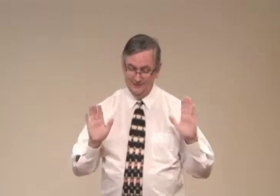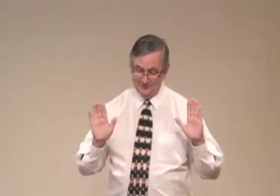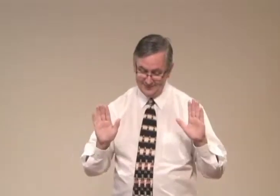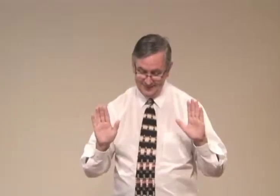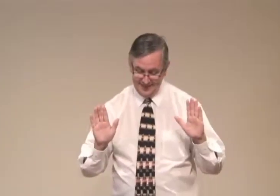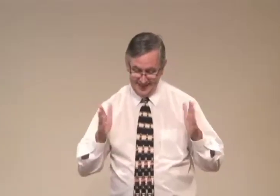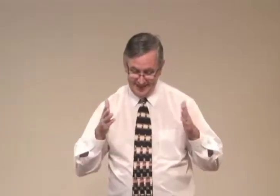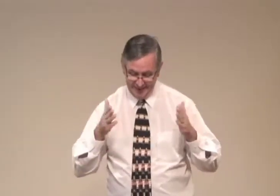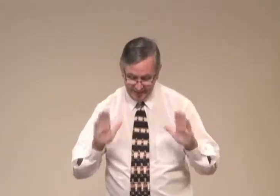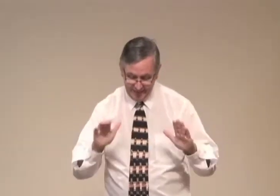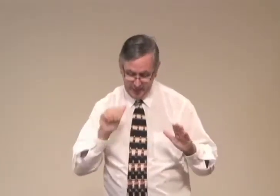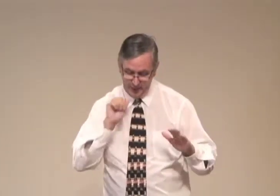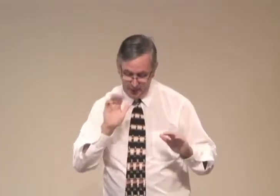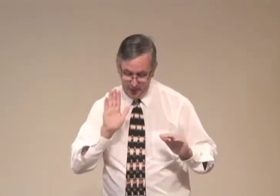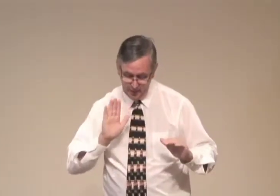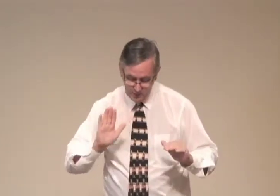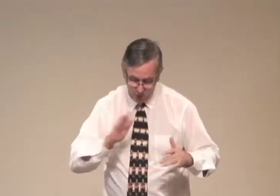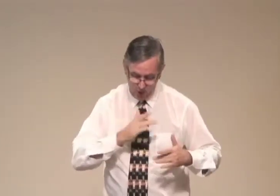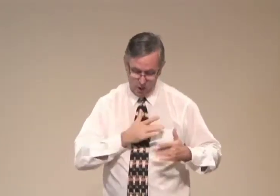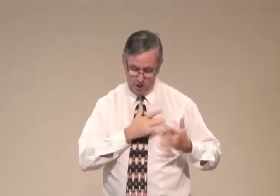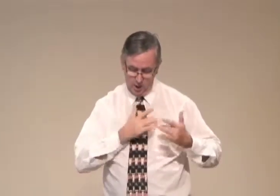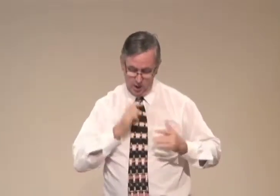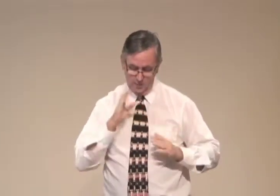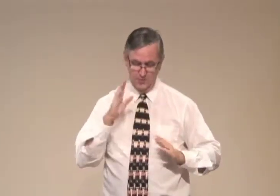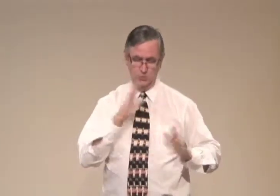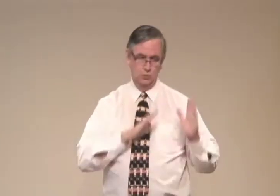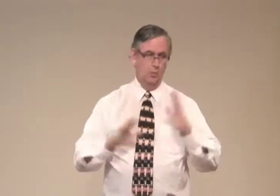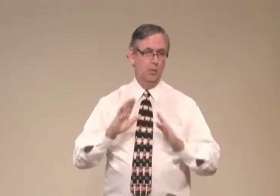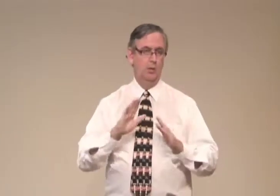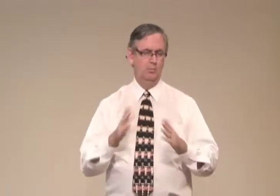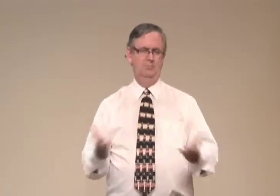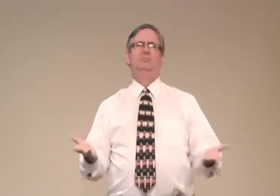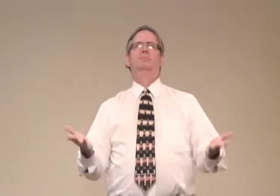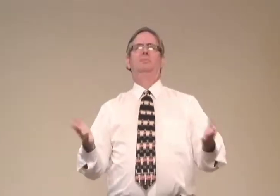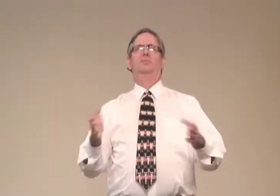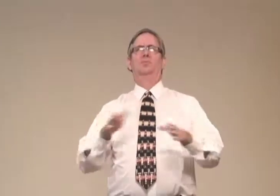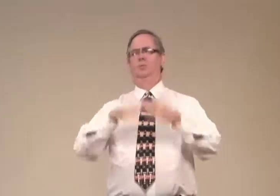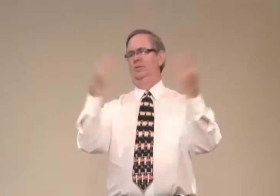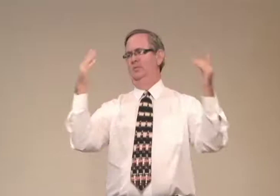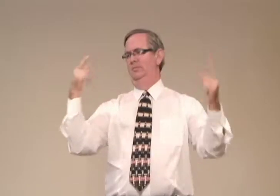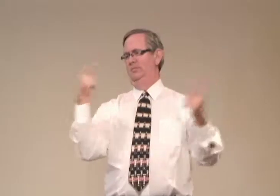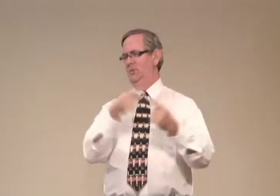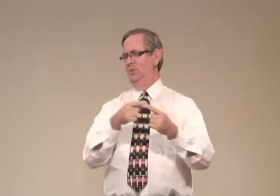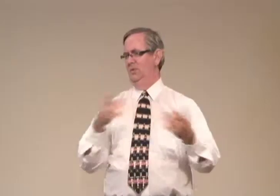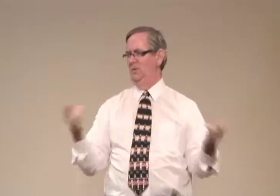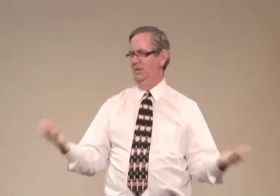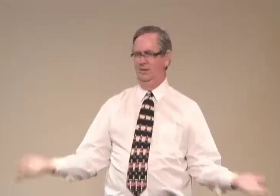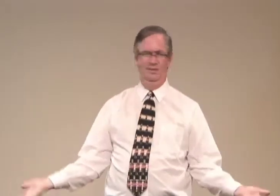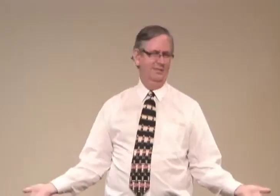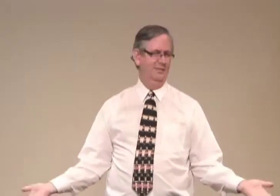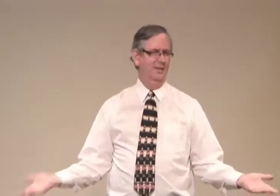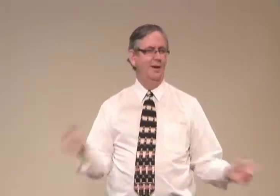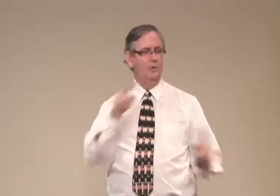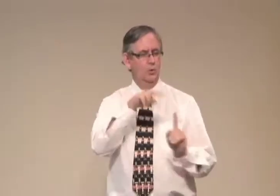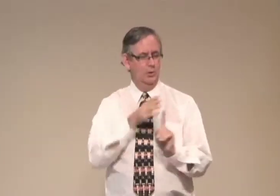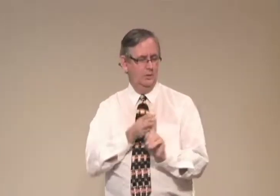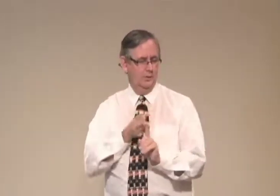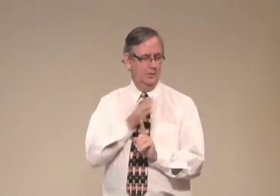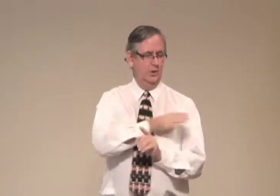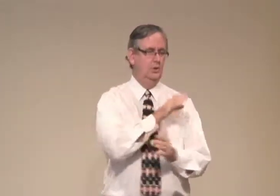When we open with this first verse, he tells us, let not your heart be troubled. You